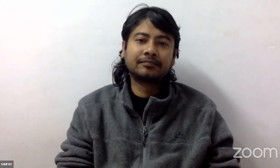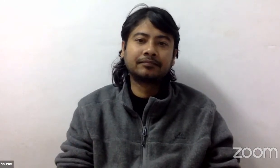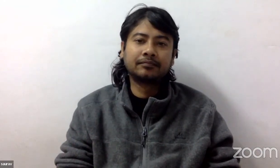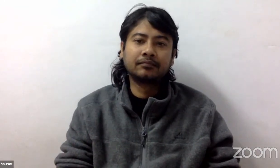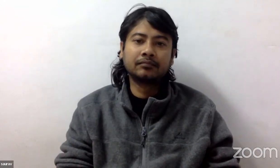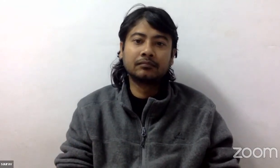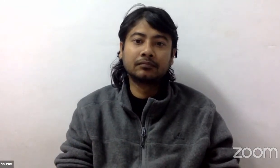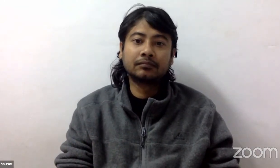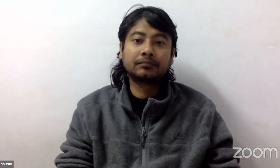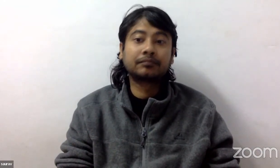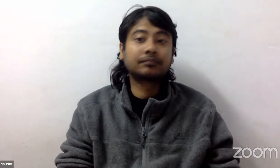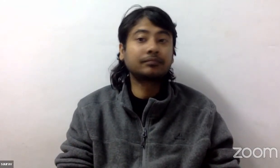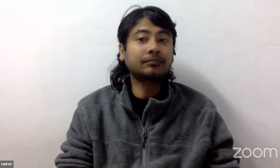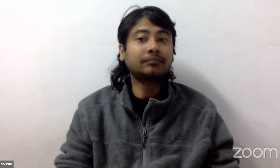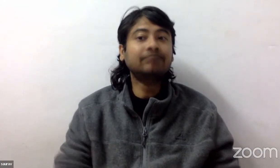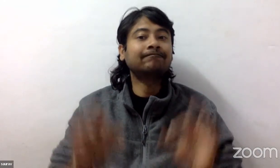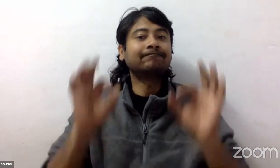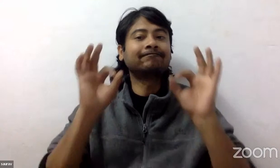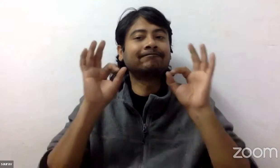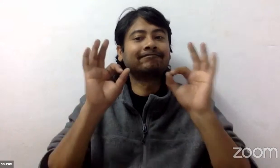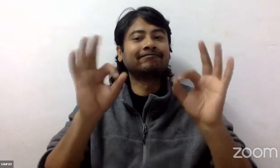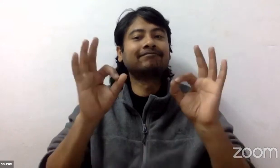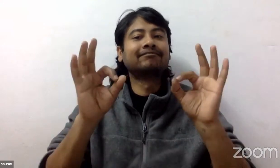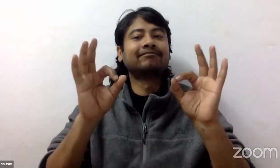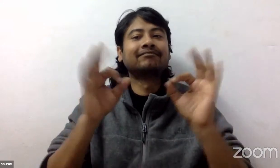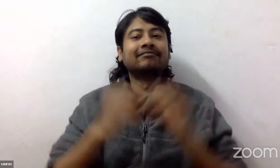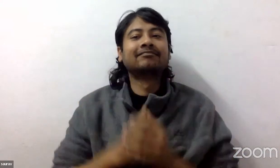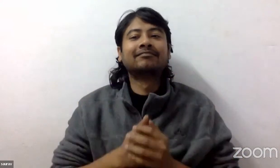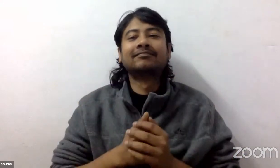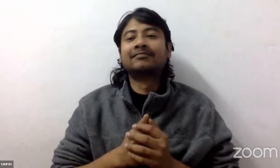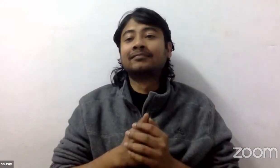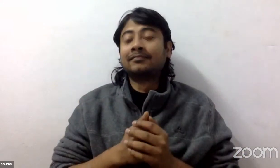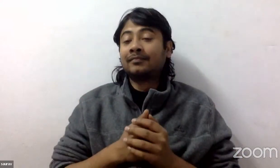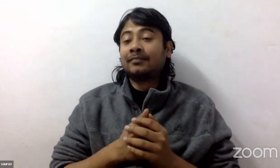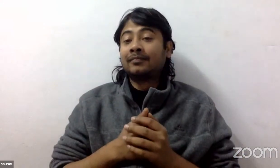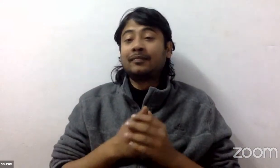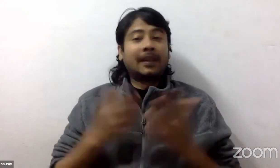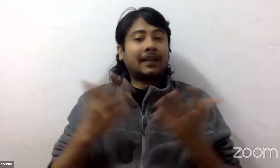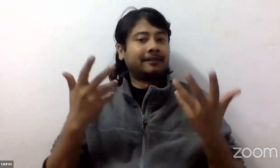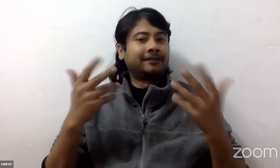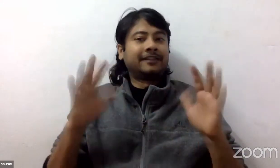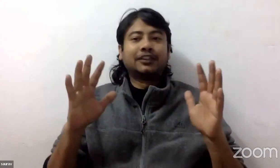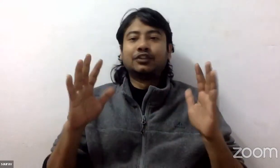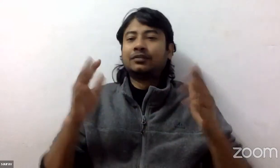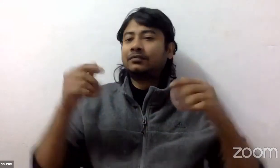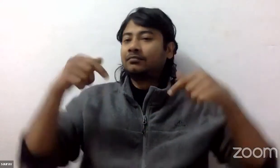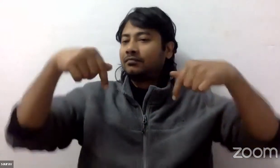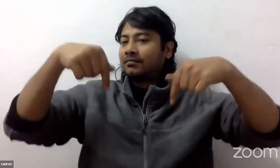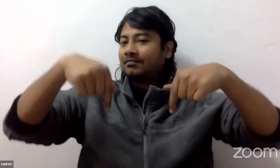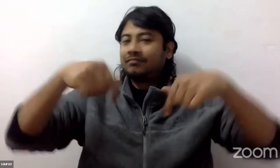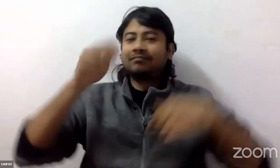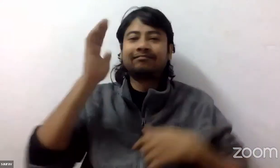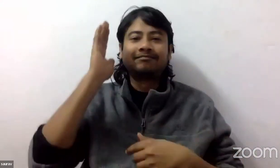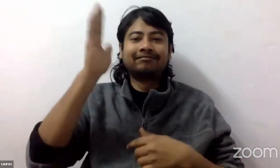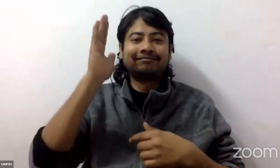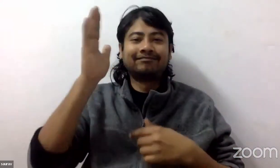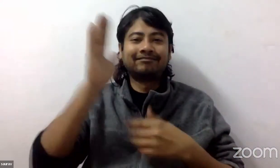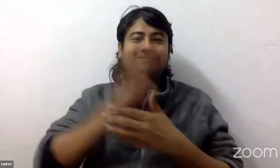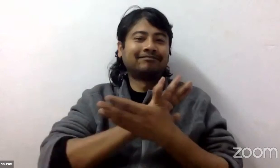So here we have come to the end of our today's session. So since we have this session has gone